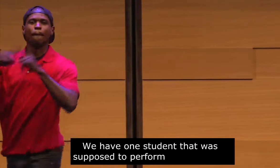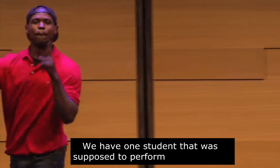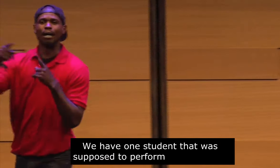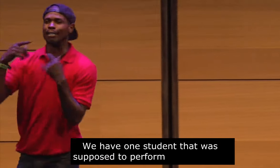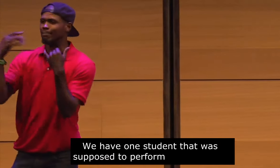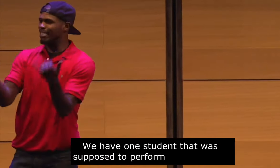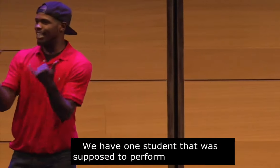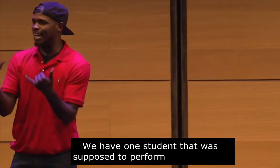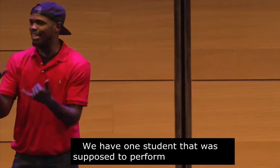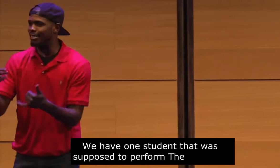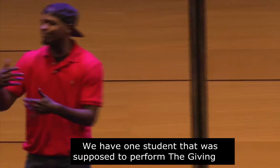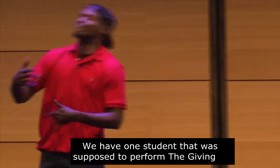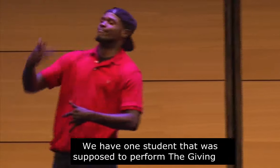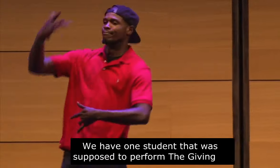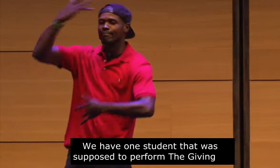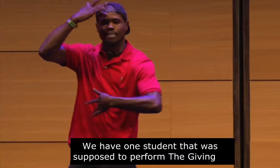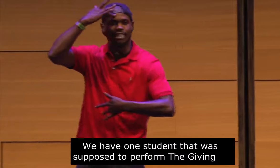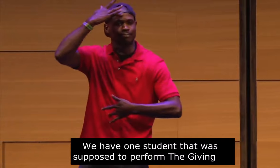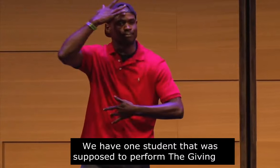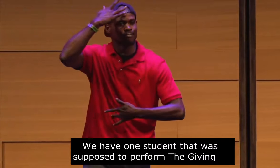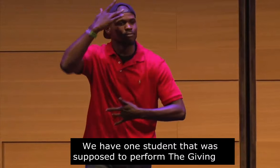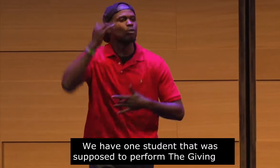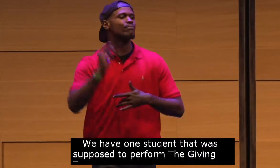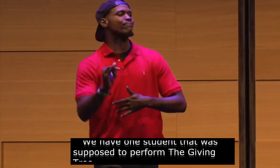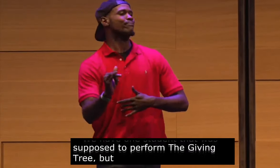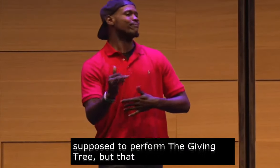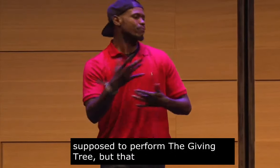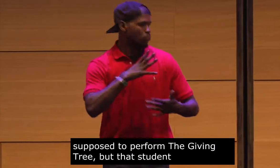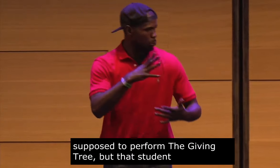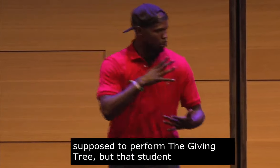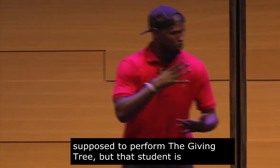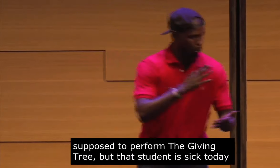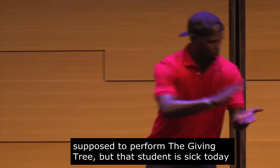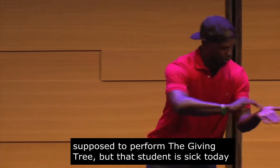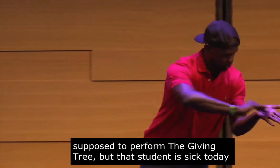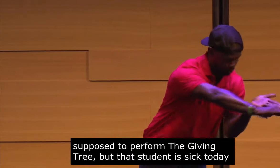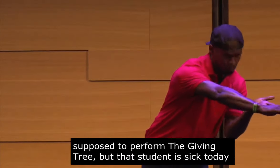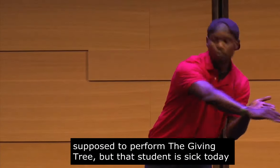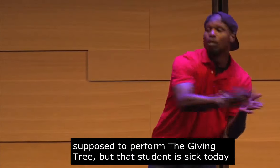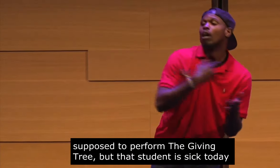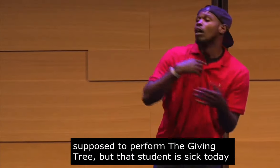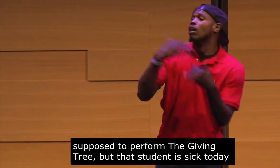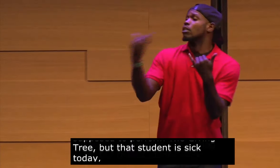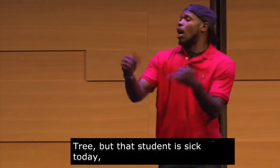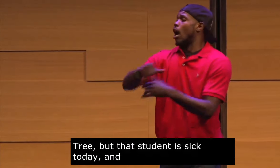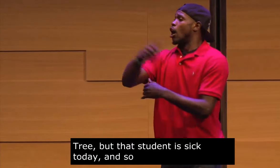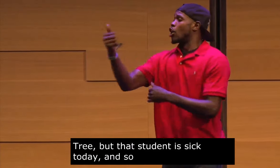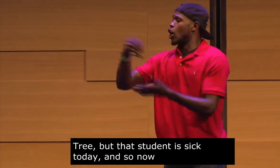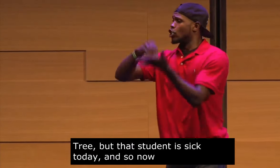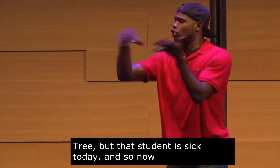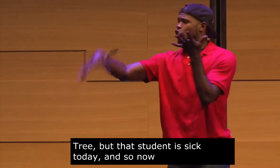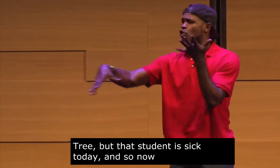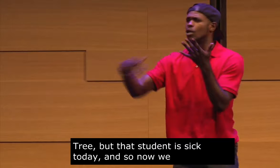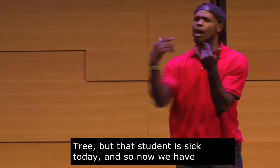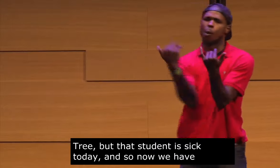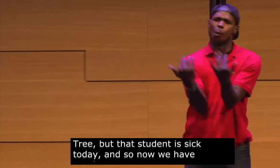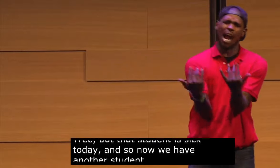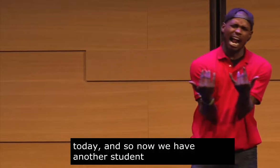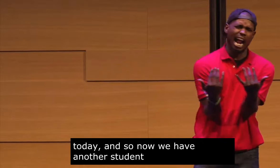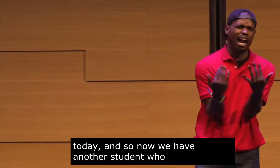the giving tree, but that student is sick today. And so now we have